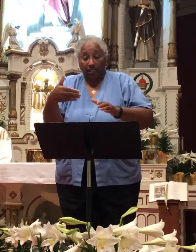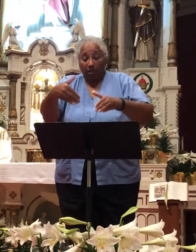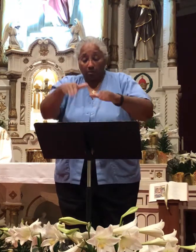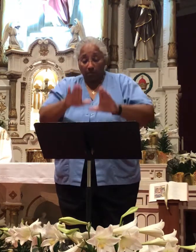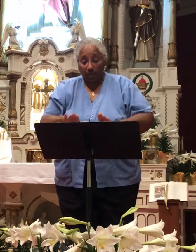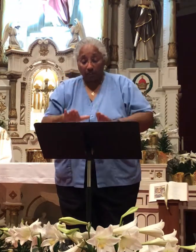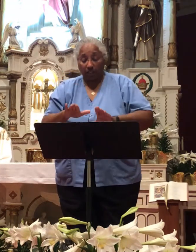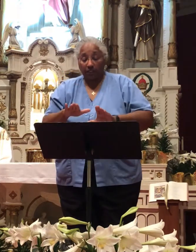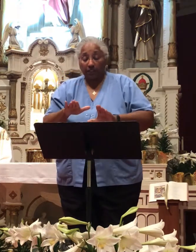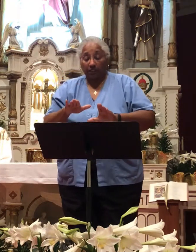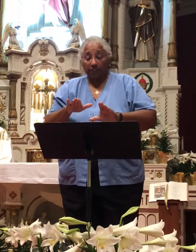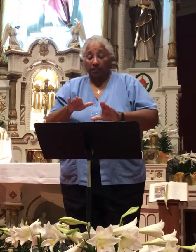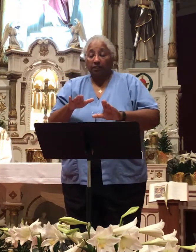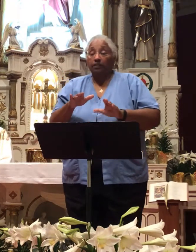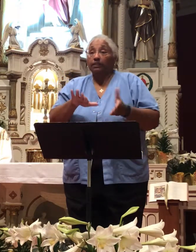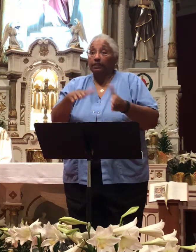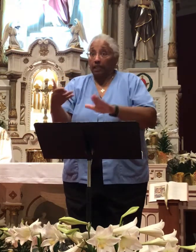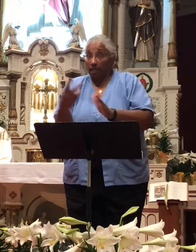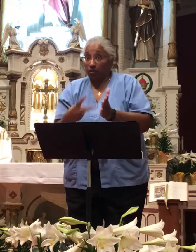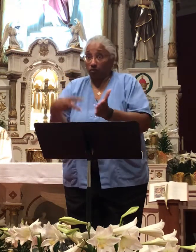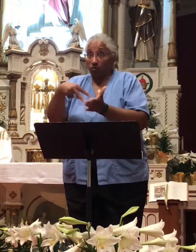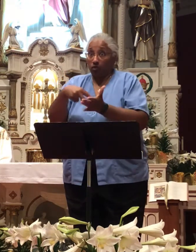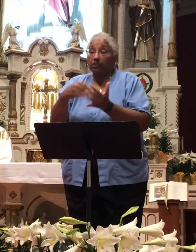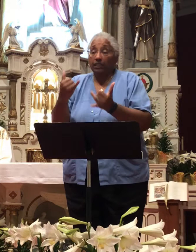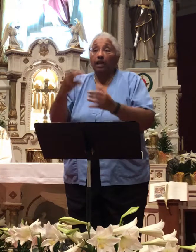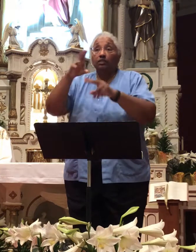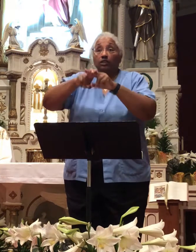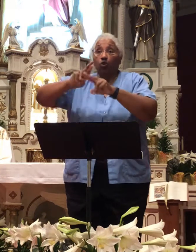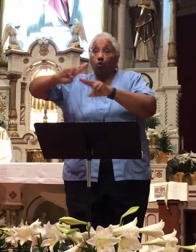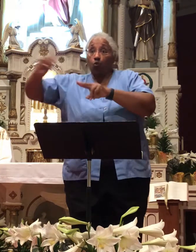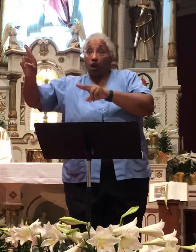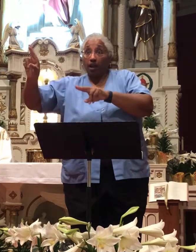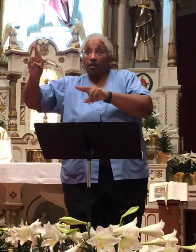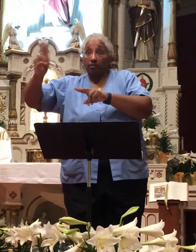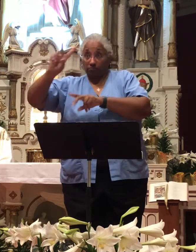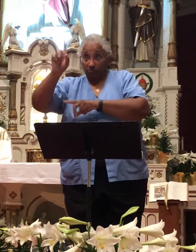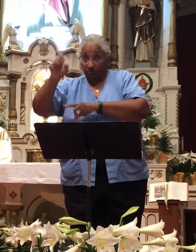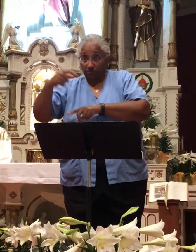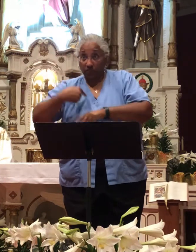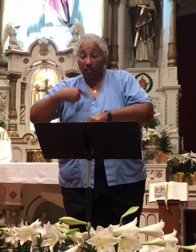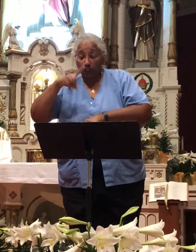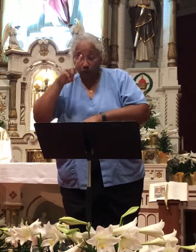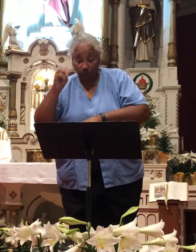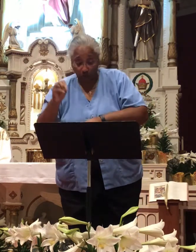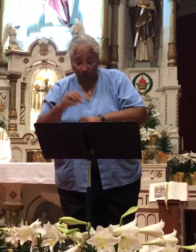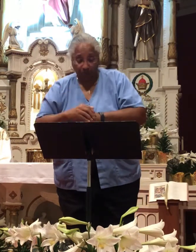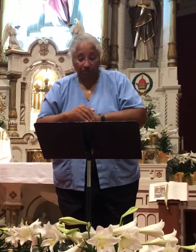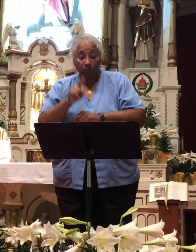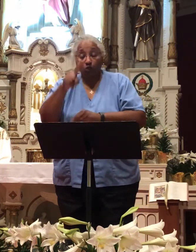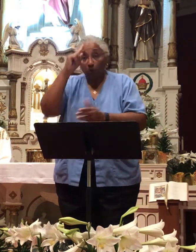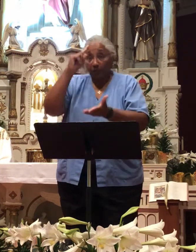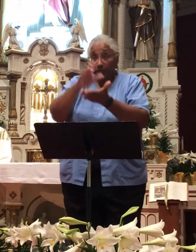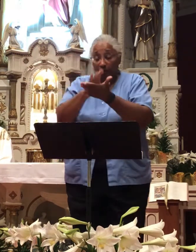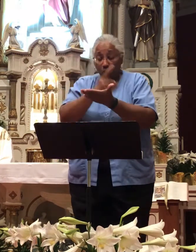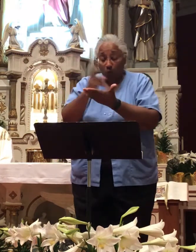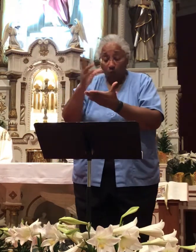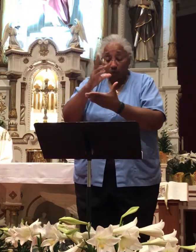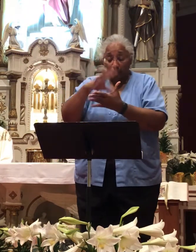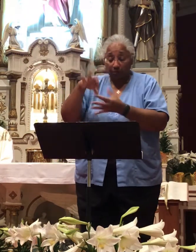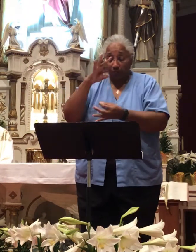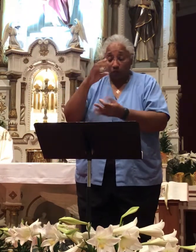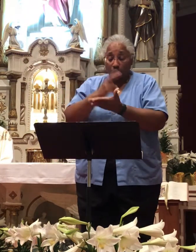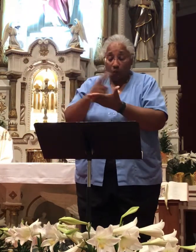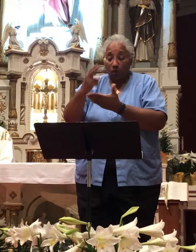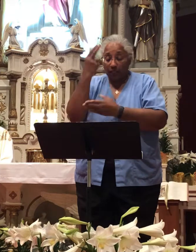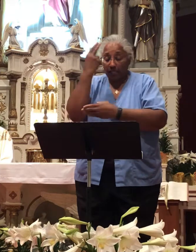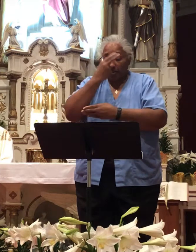at the right hand of the Father? I do. Do you believe in the Holy Spirit, the Holy Catholic Church, the communion of